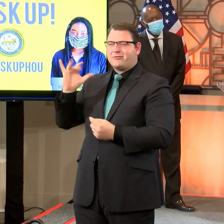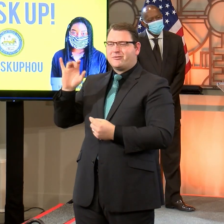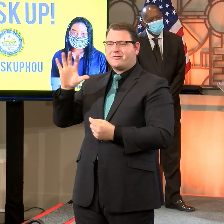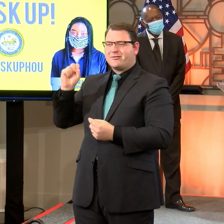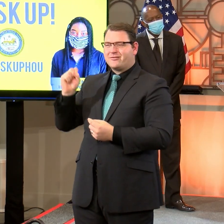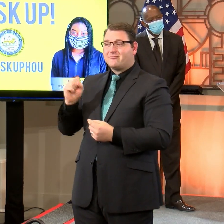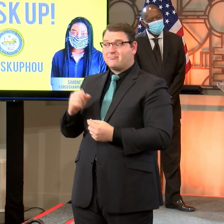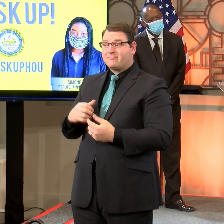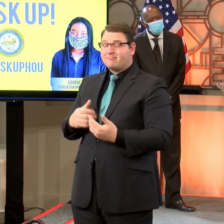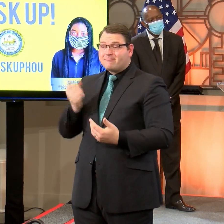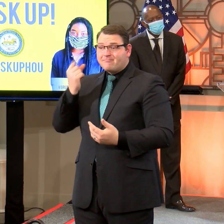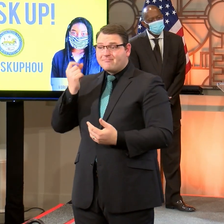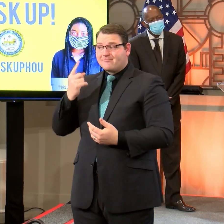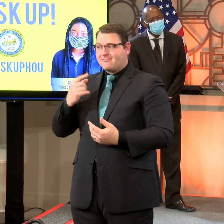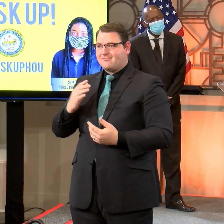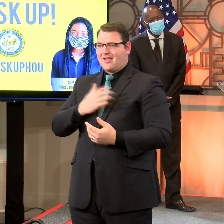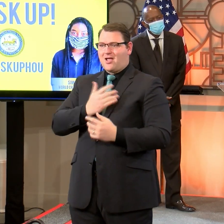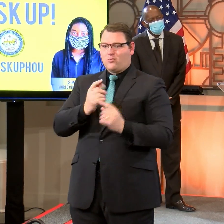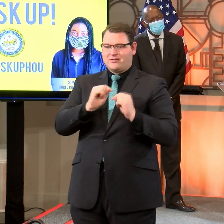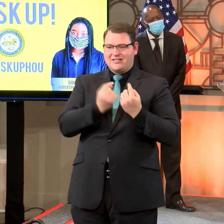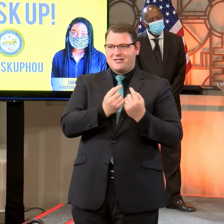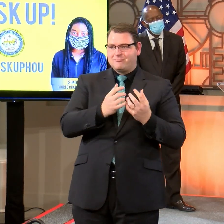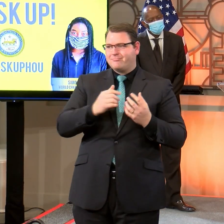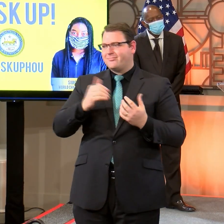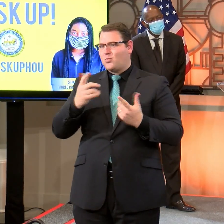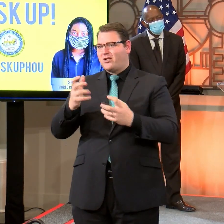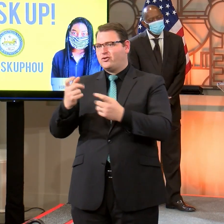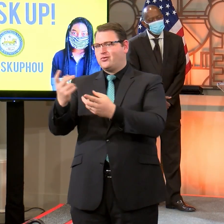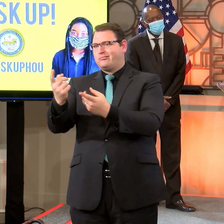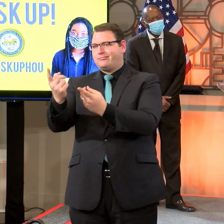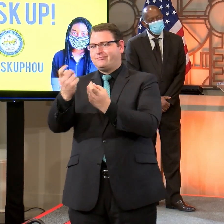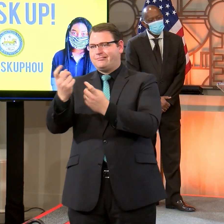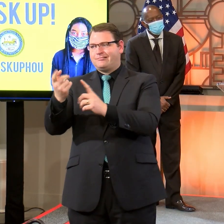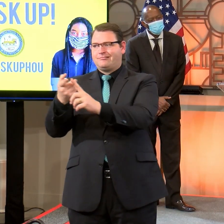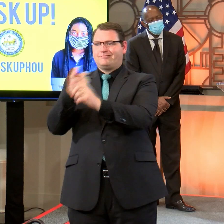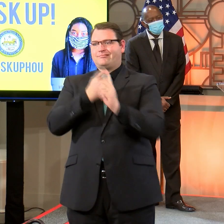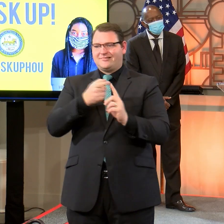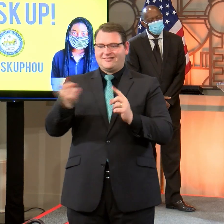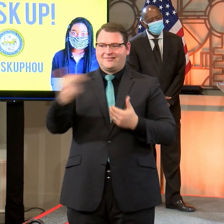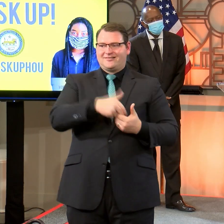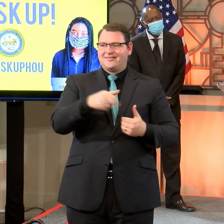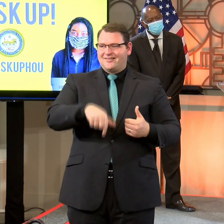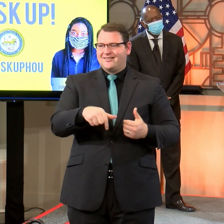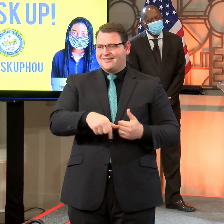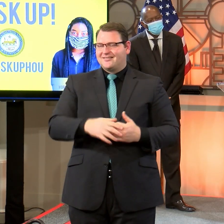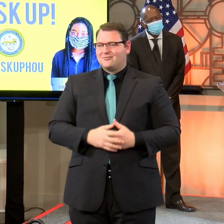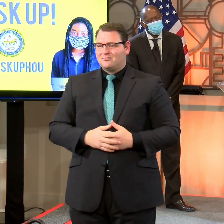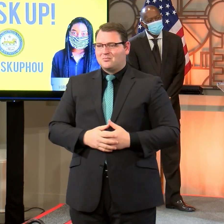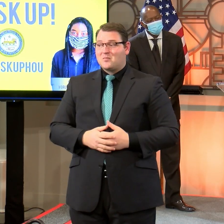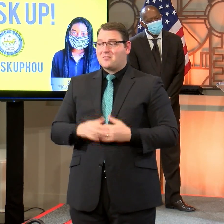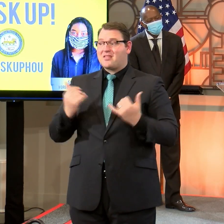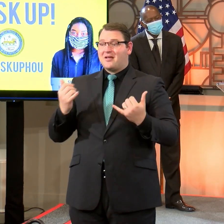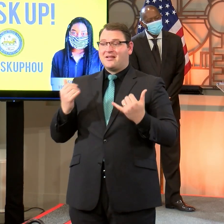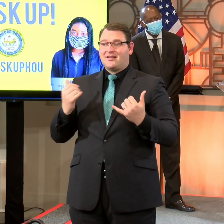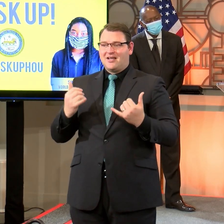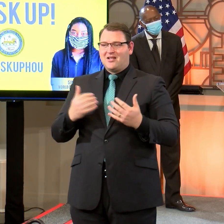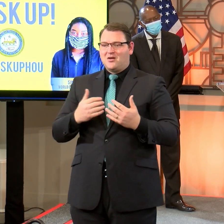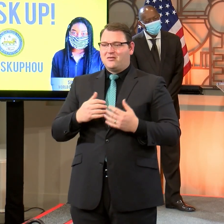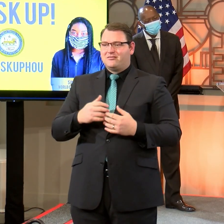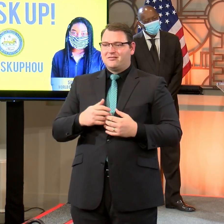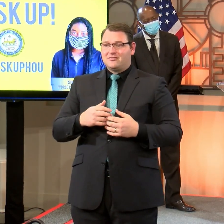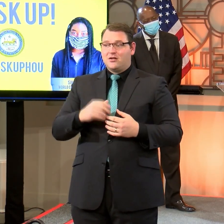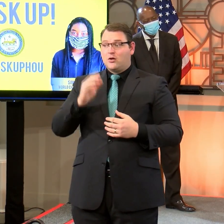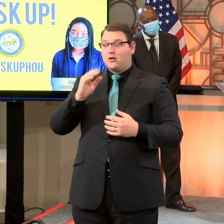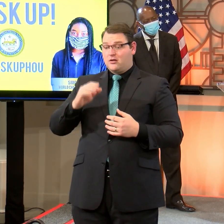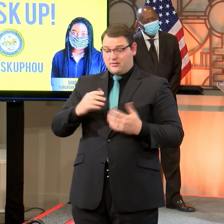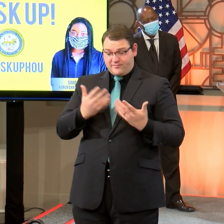just conscript her into this effort. And before we bring back up our very favorite hymn to close out